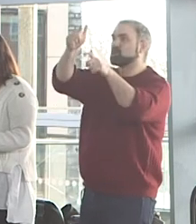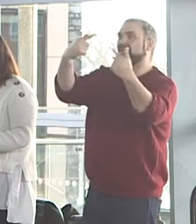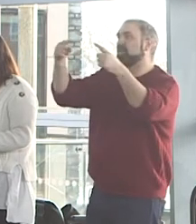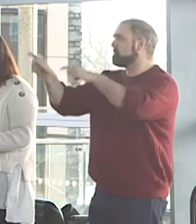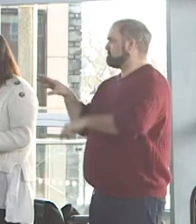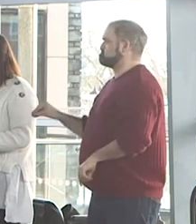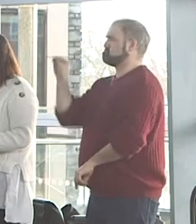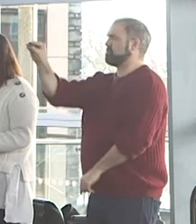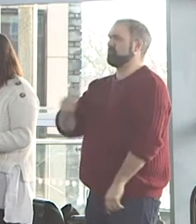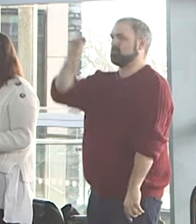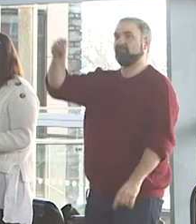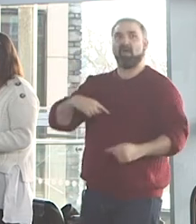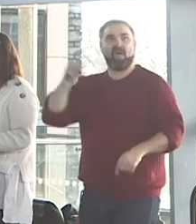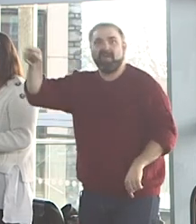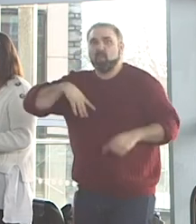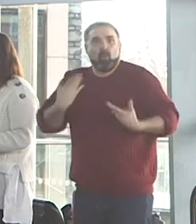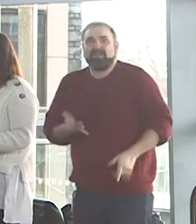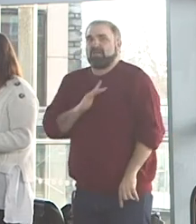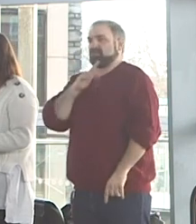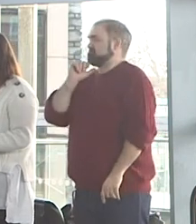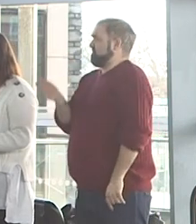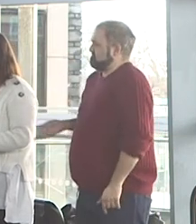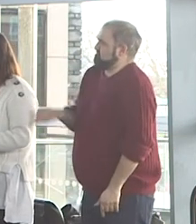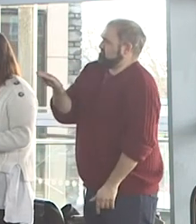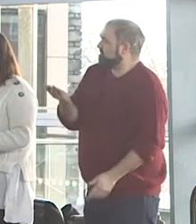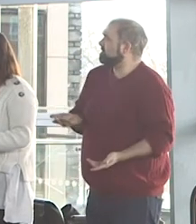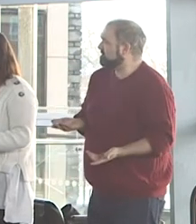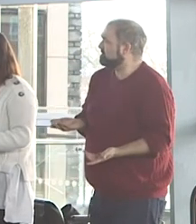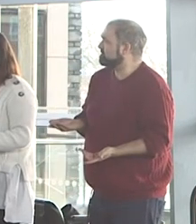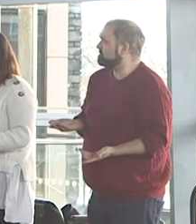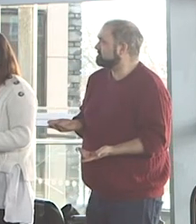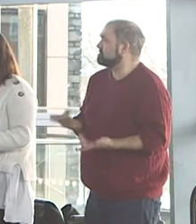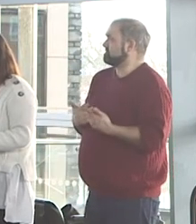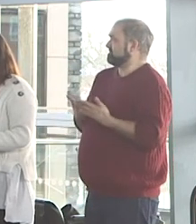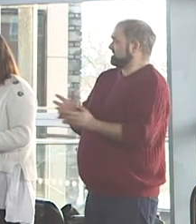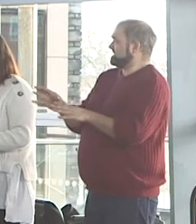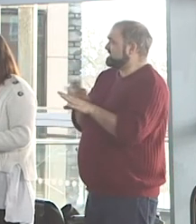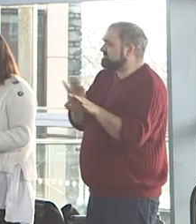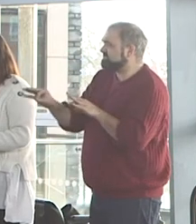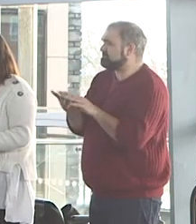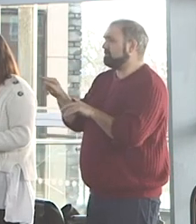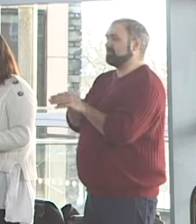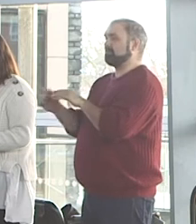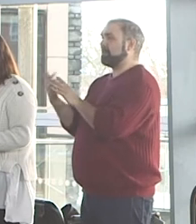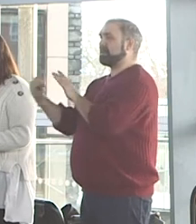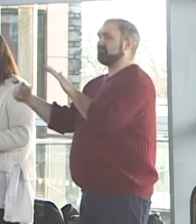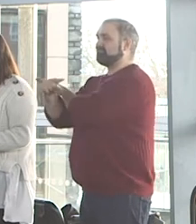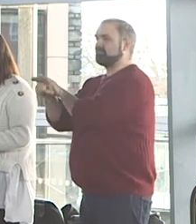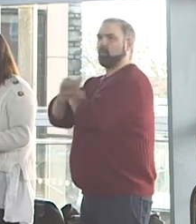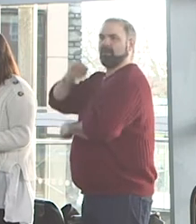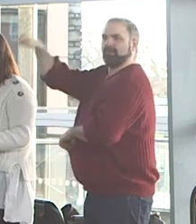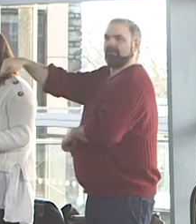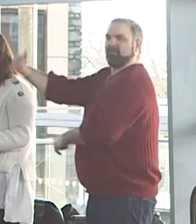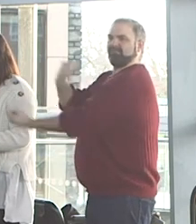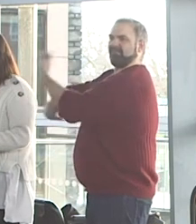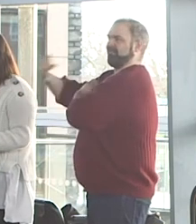available. All my participants fled their respective home countries to escape violence and persecution. They